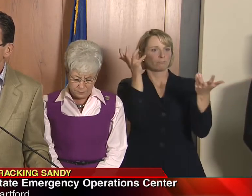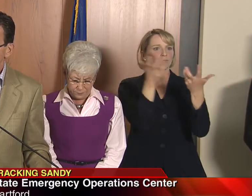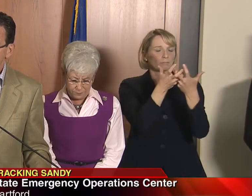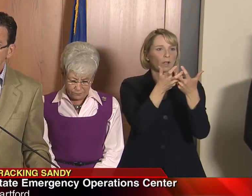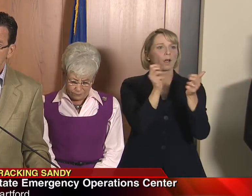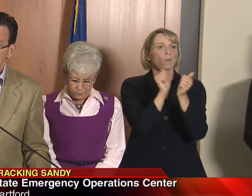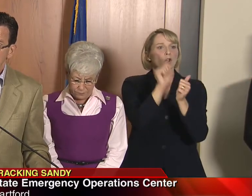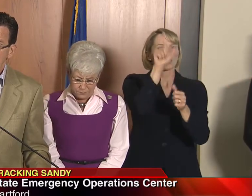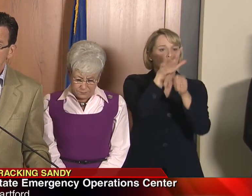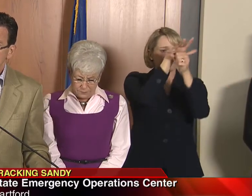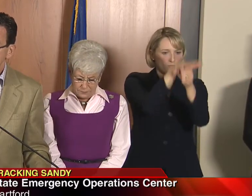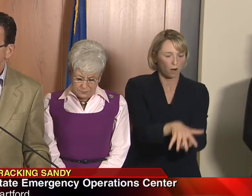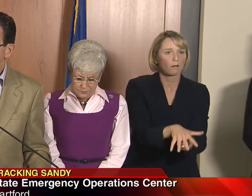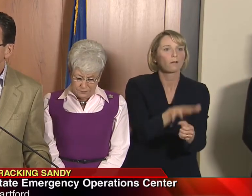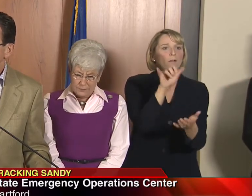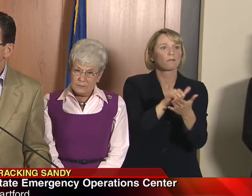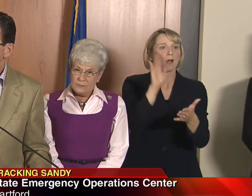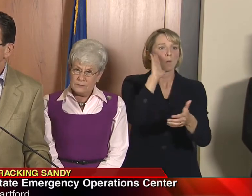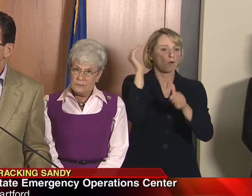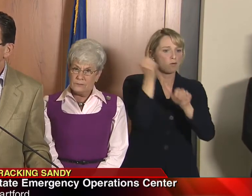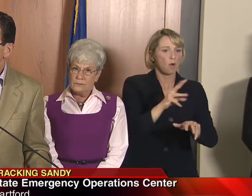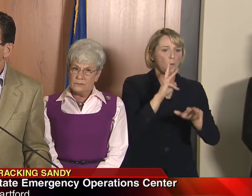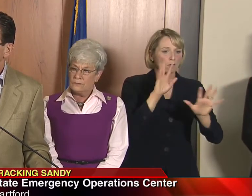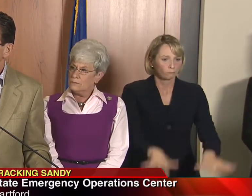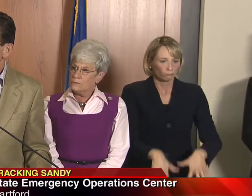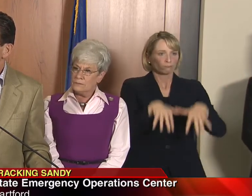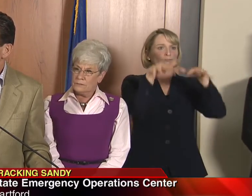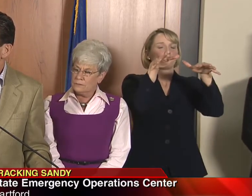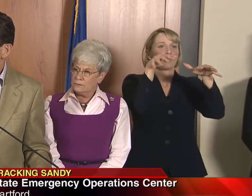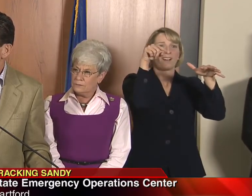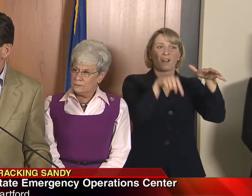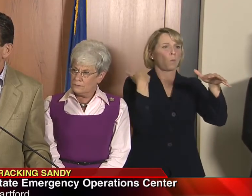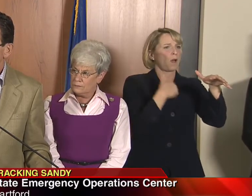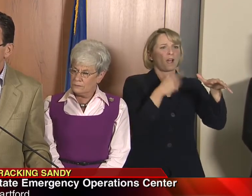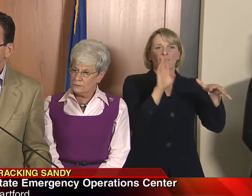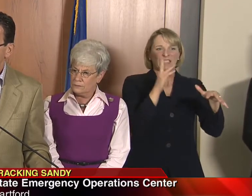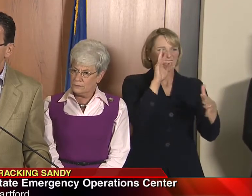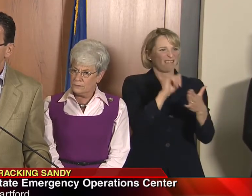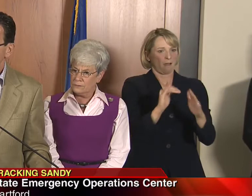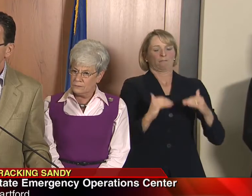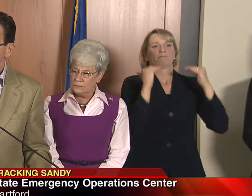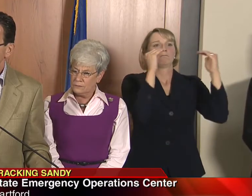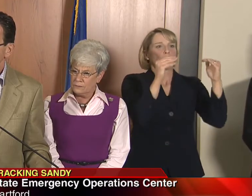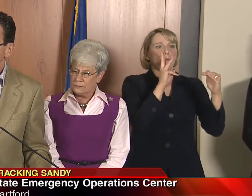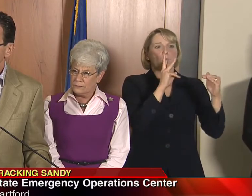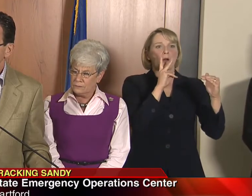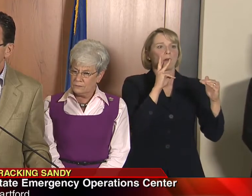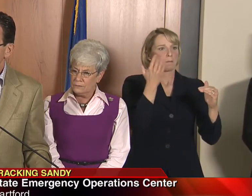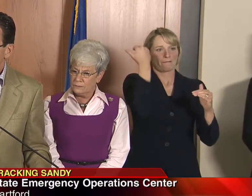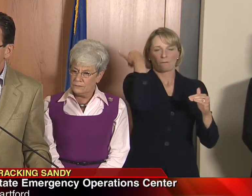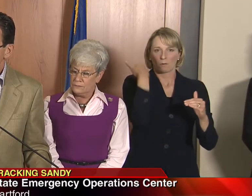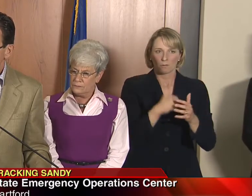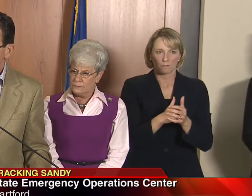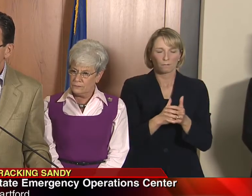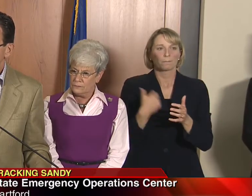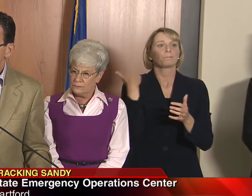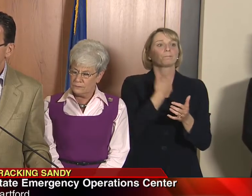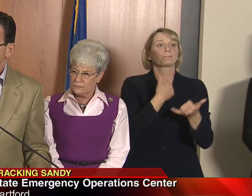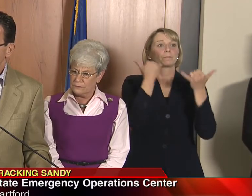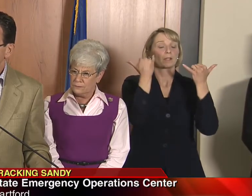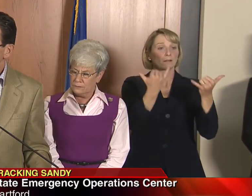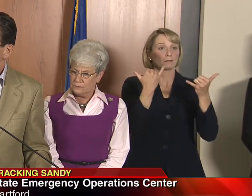associated with it, which will drive a surge the likes of which we have never seen before. We have now